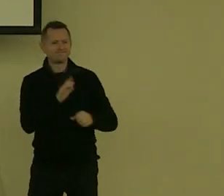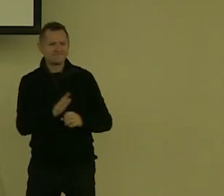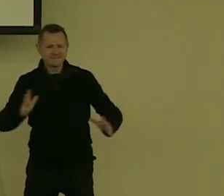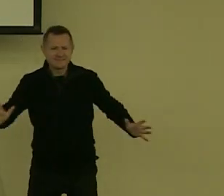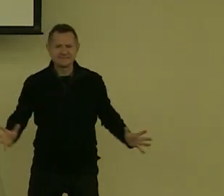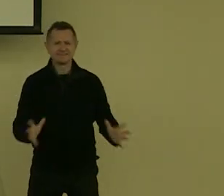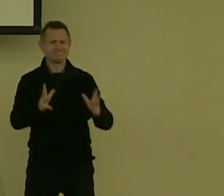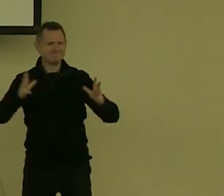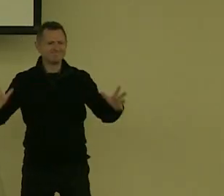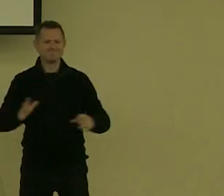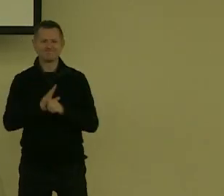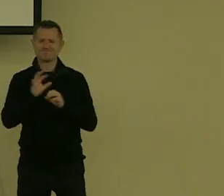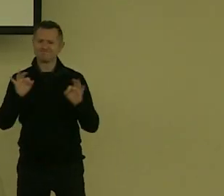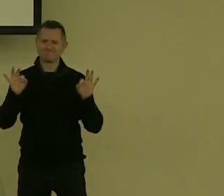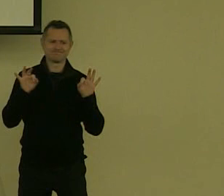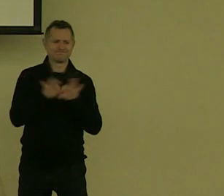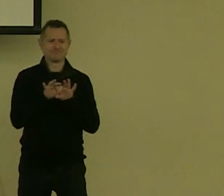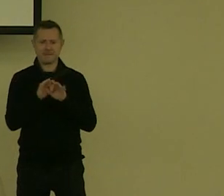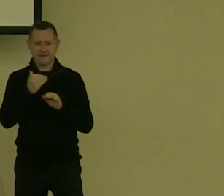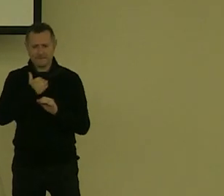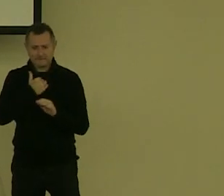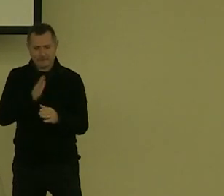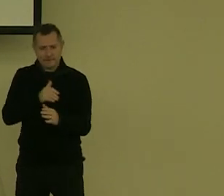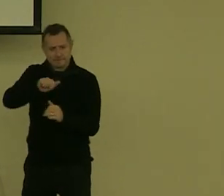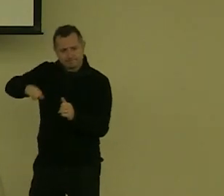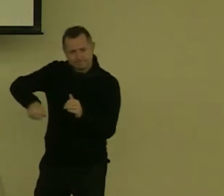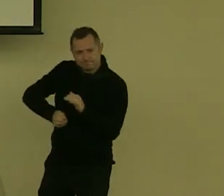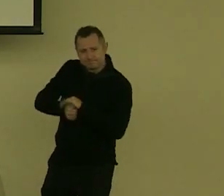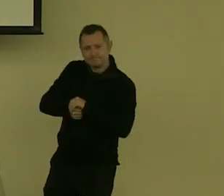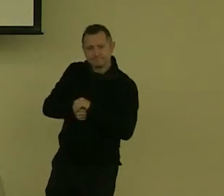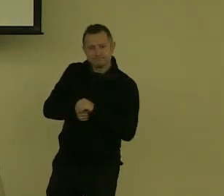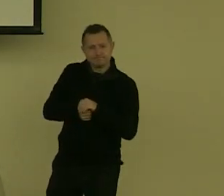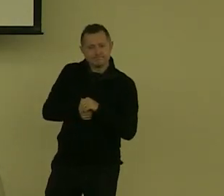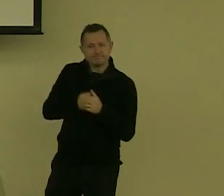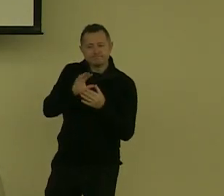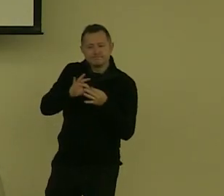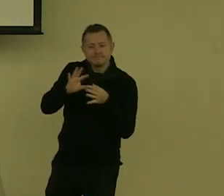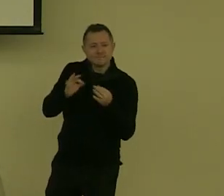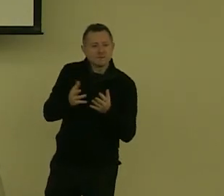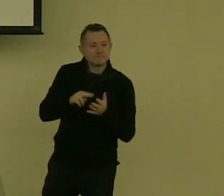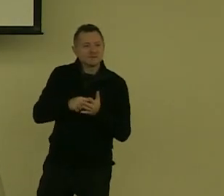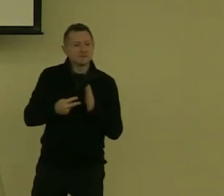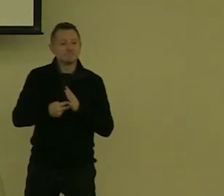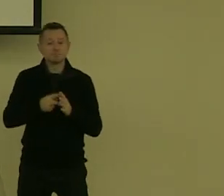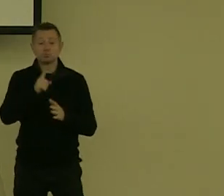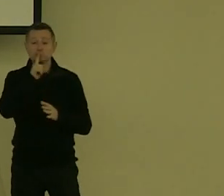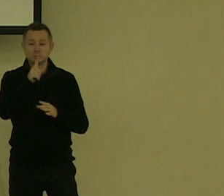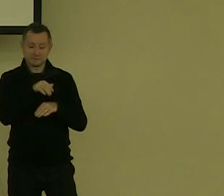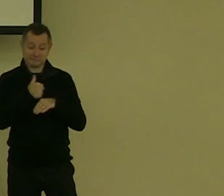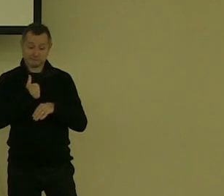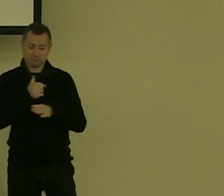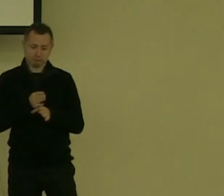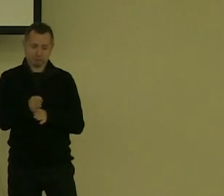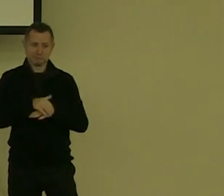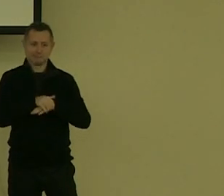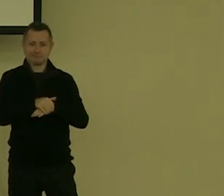discrete. Mm-hmm. So I think comics should be studied in English departments. That's my field. I think they should also be studied